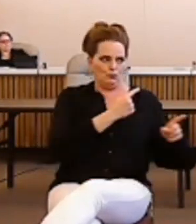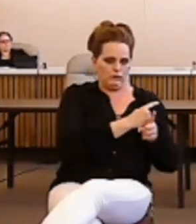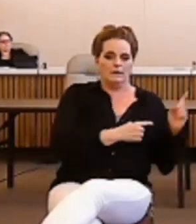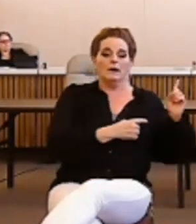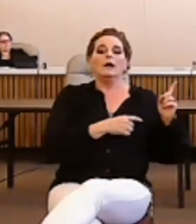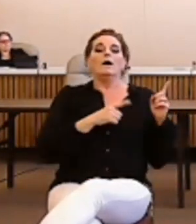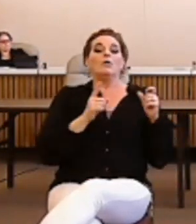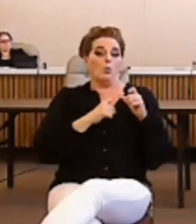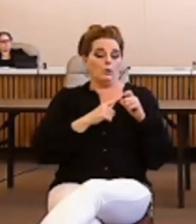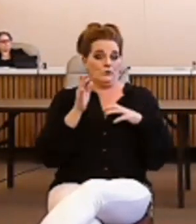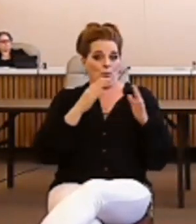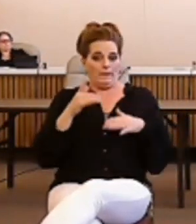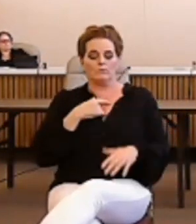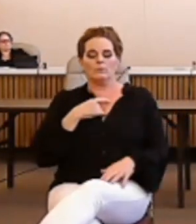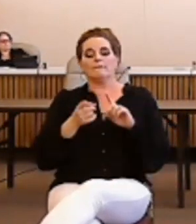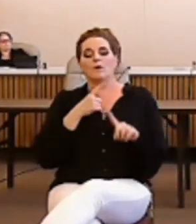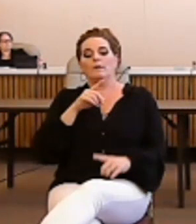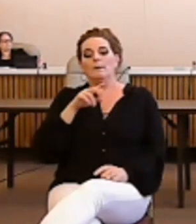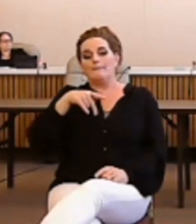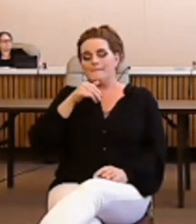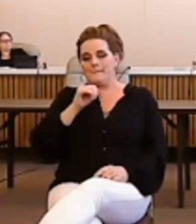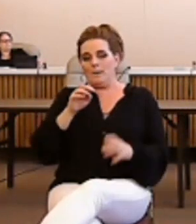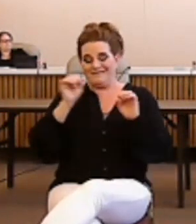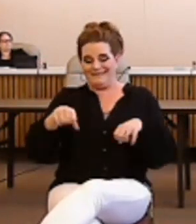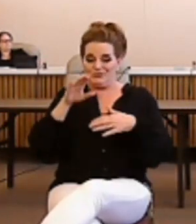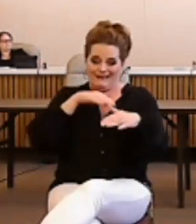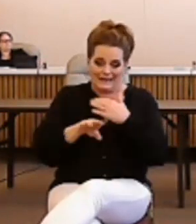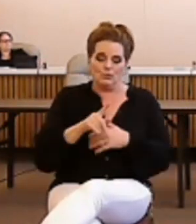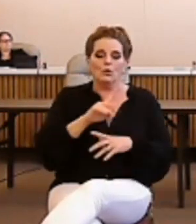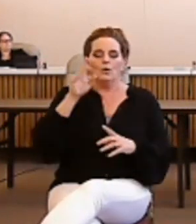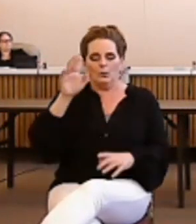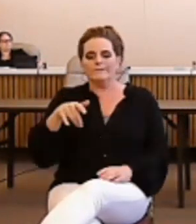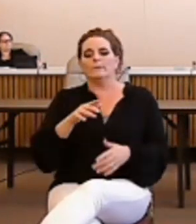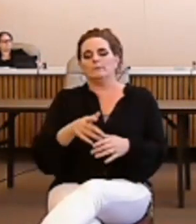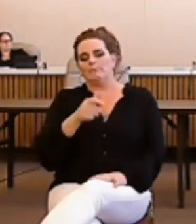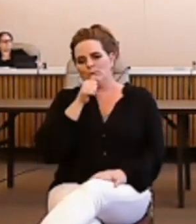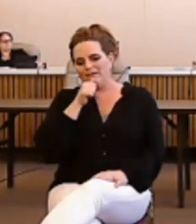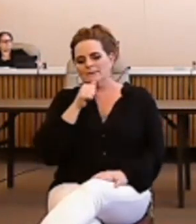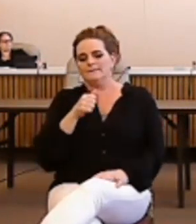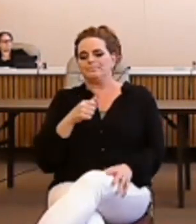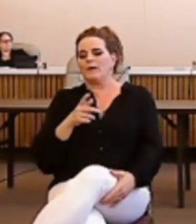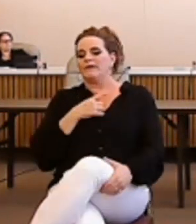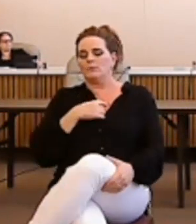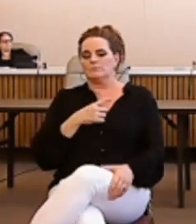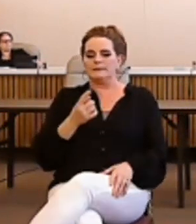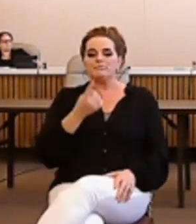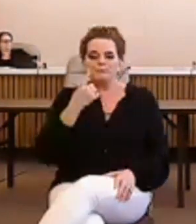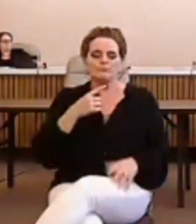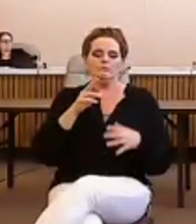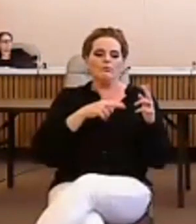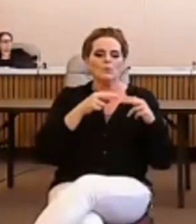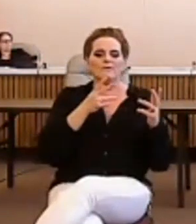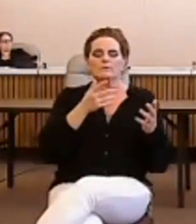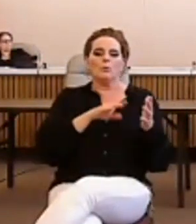was from the pump station in was going to be private. This whole thing, that way it's one development, they would maintain all the sewers, we